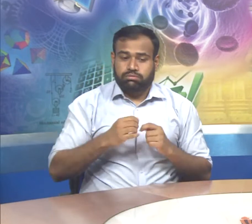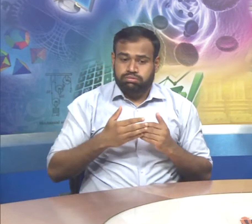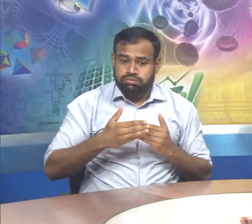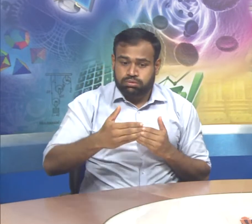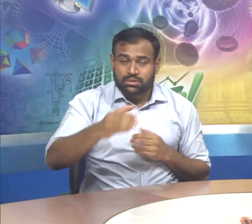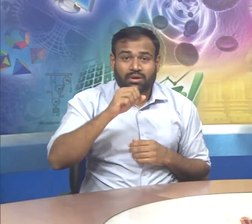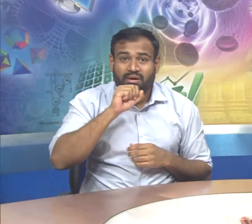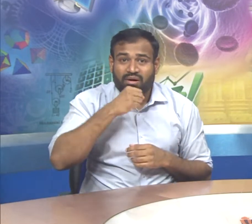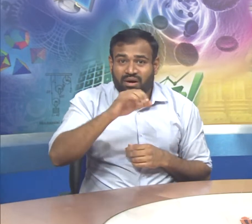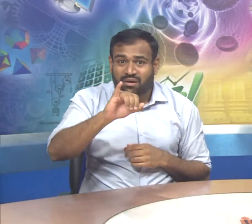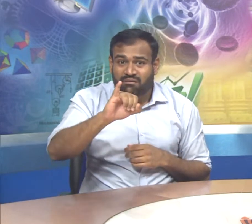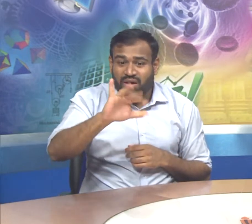Supreme Court